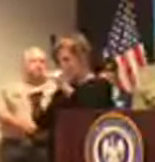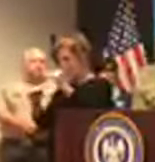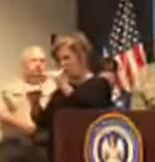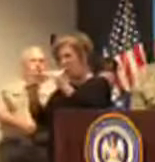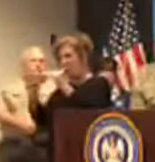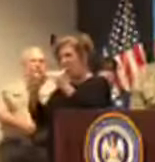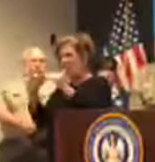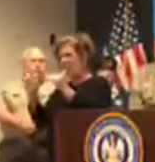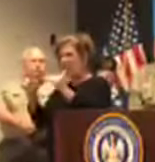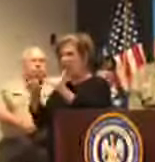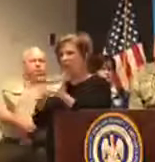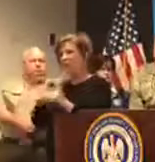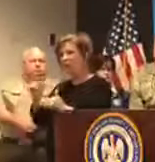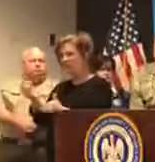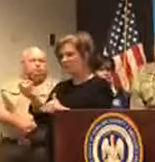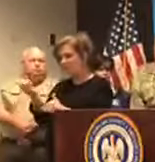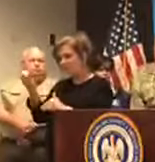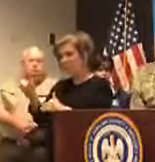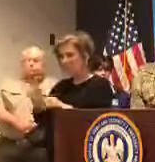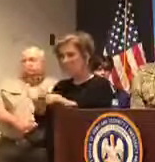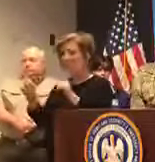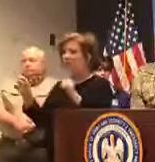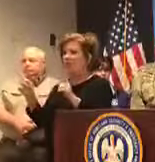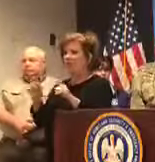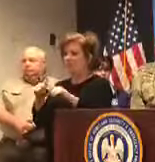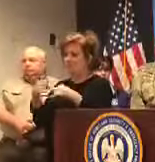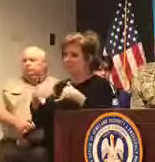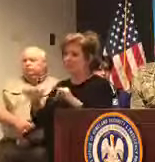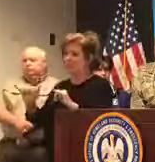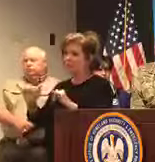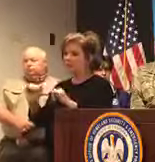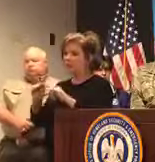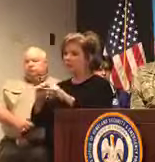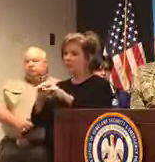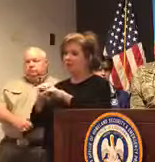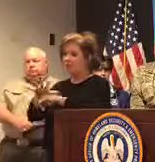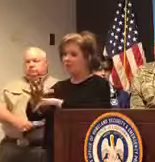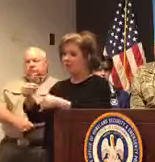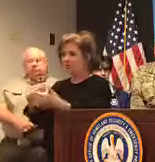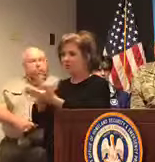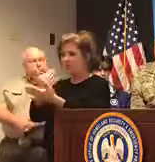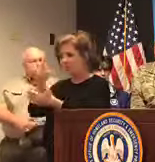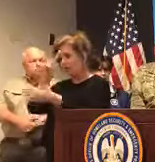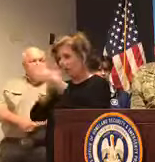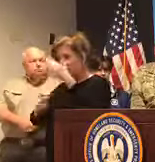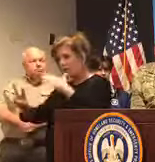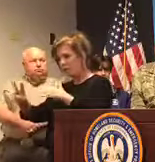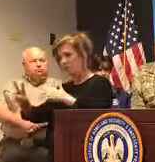difference, it has resulted in a new forecast that calls for no water